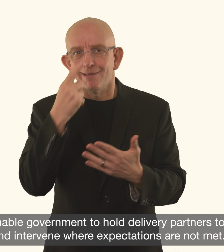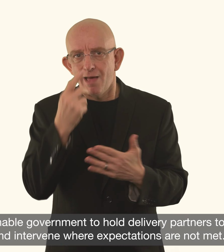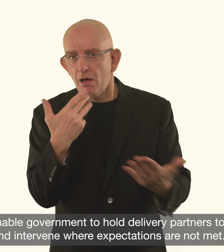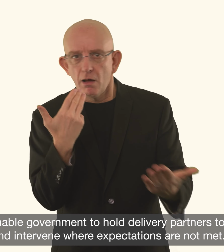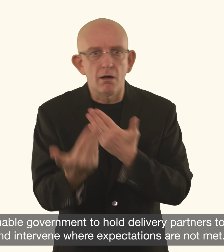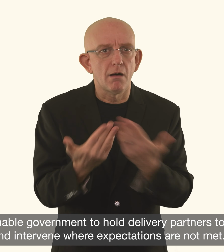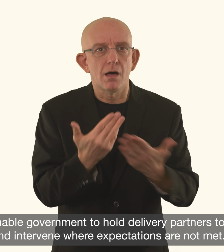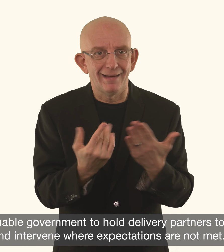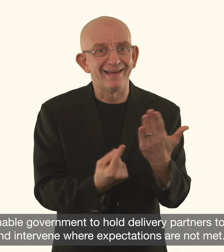met.